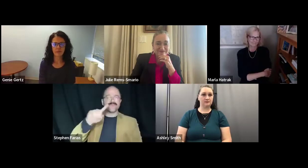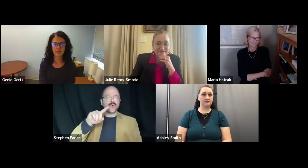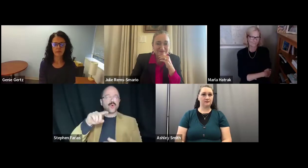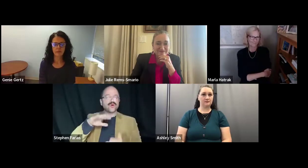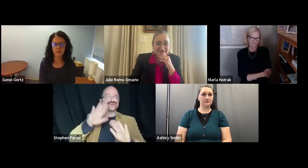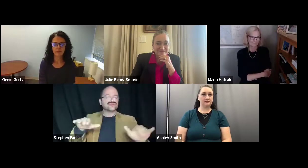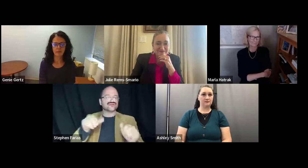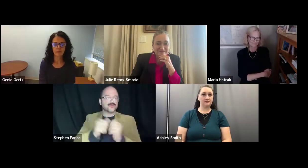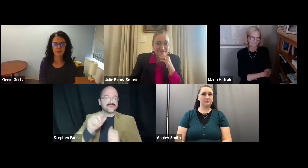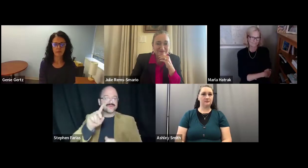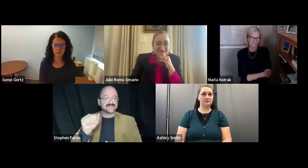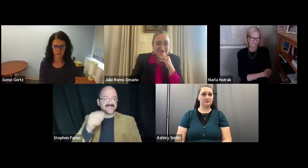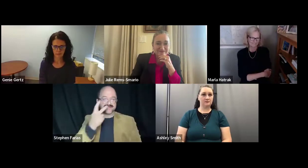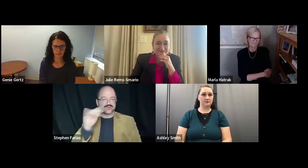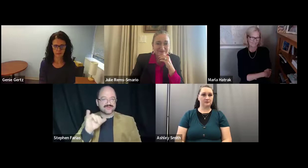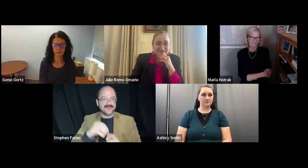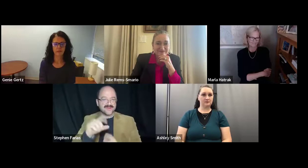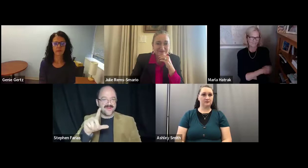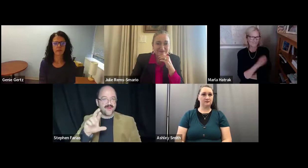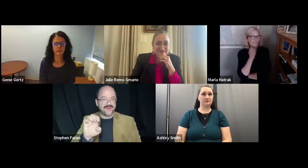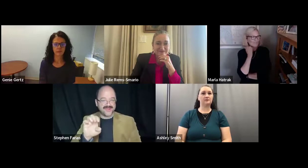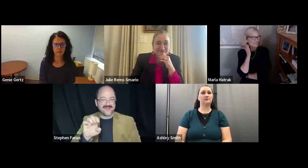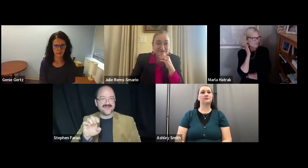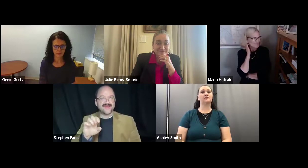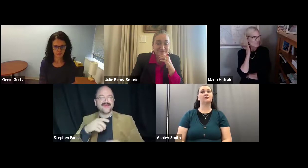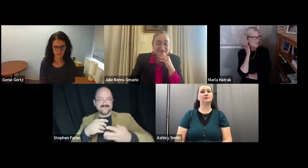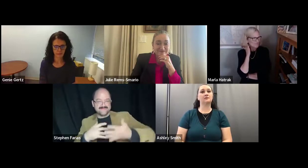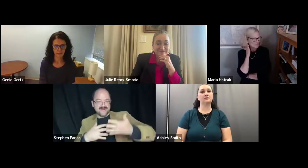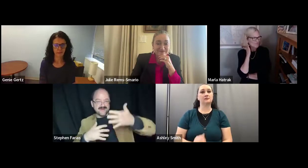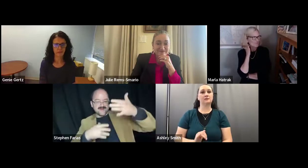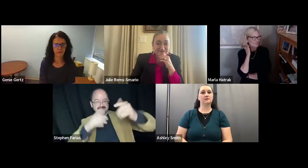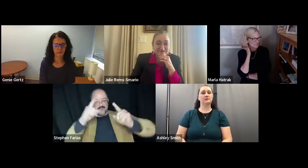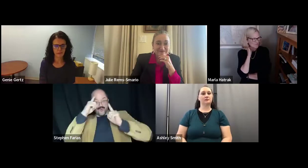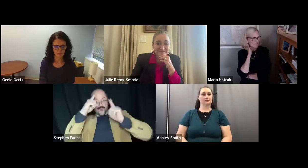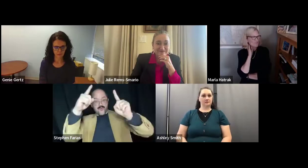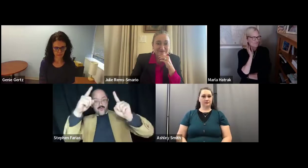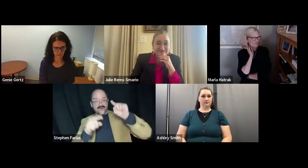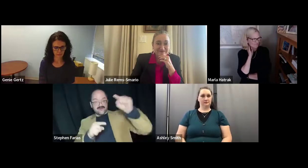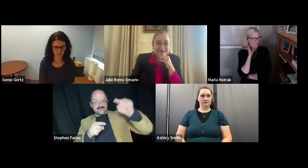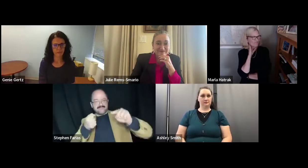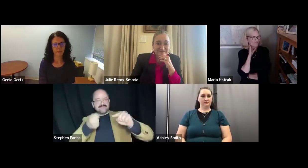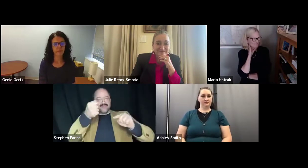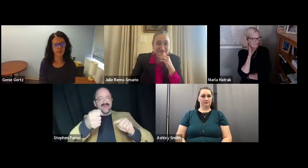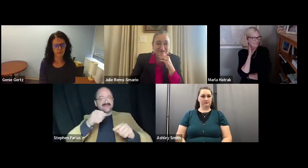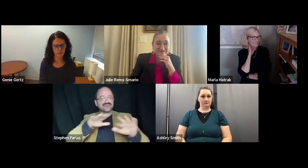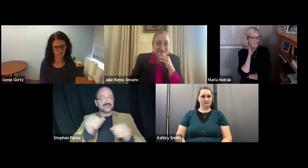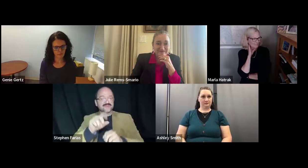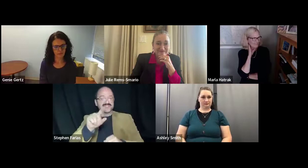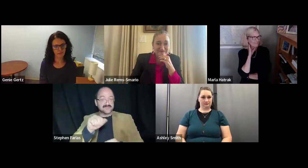presenting was the ladder of goals here for deaf children in a least restrictive environment. So the